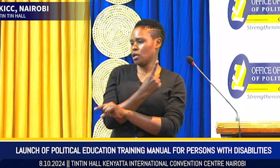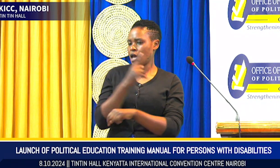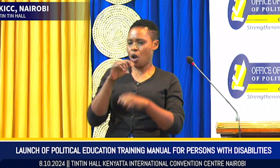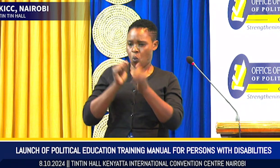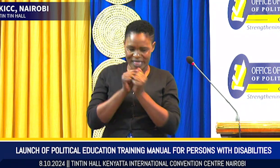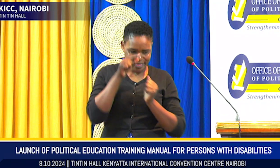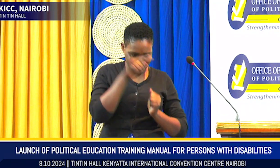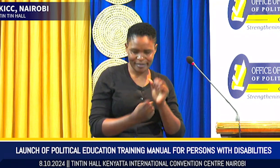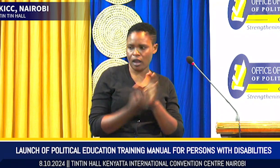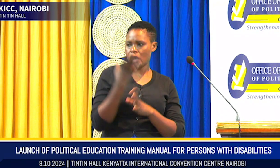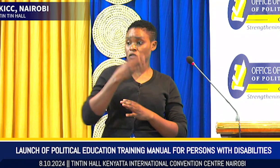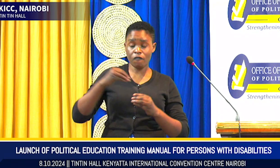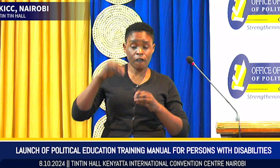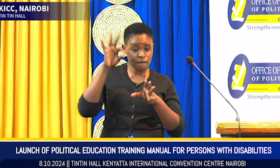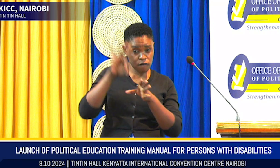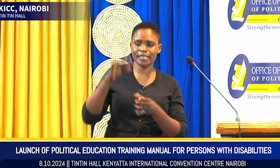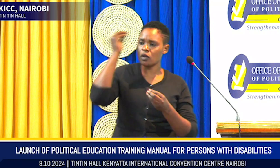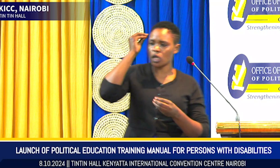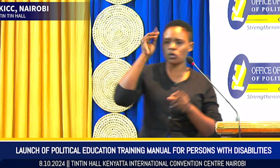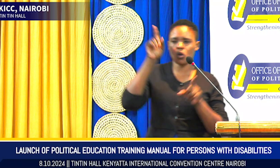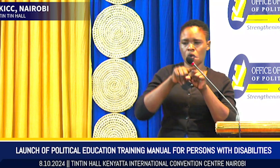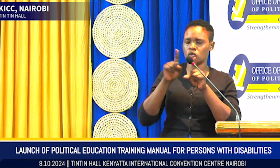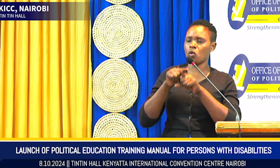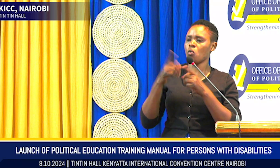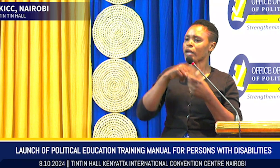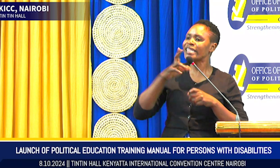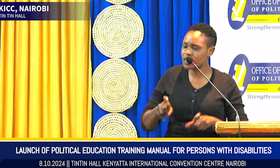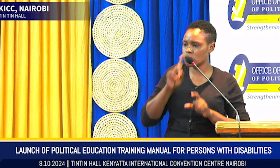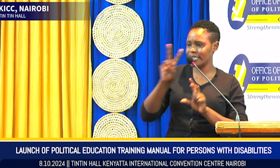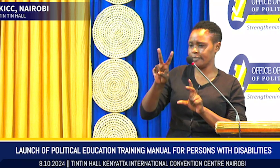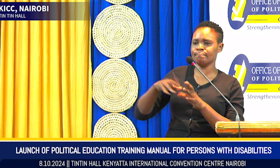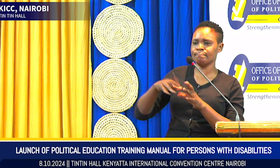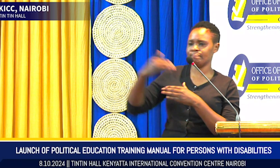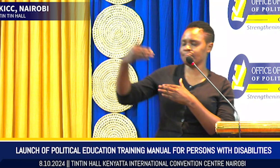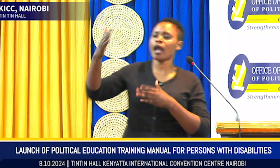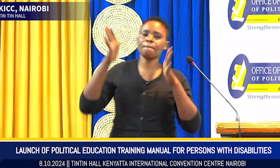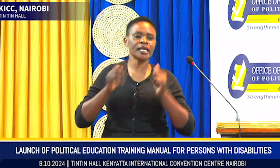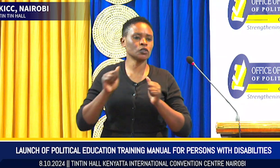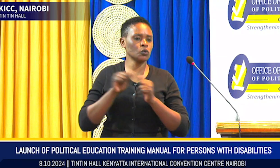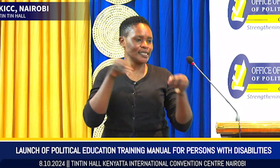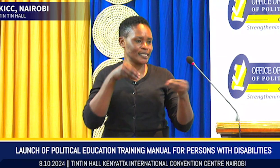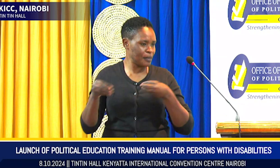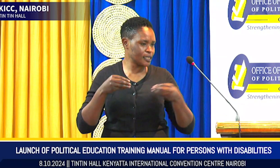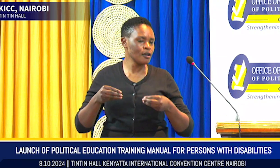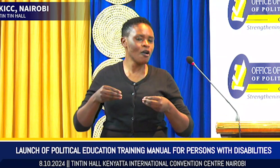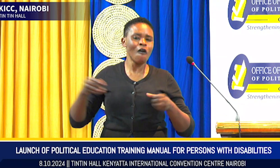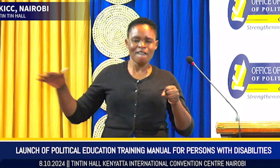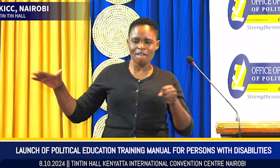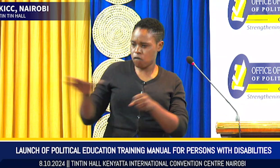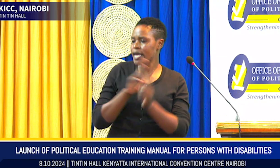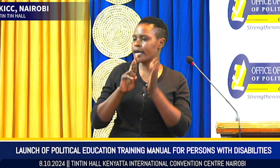a big change, a big difference. Also, we need to have persons